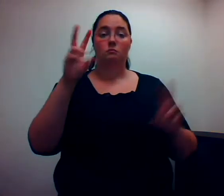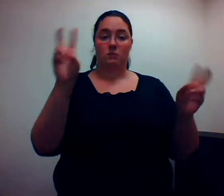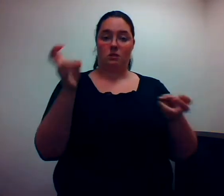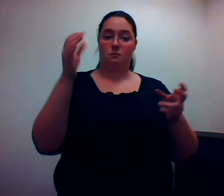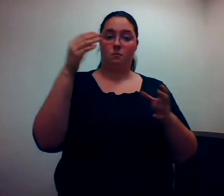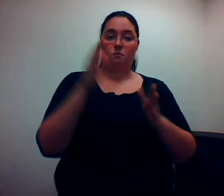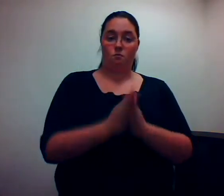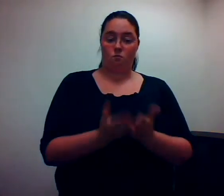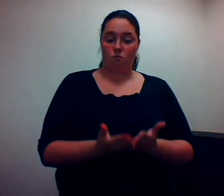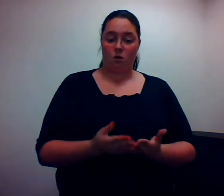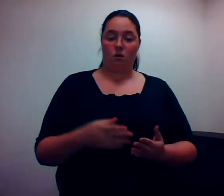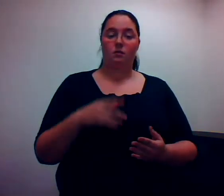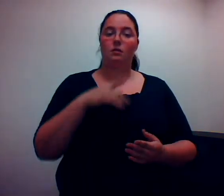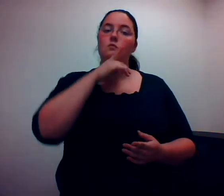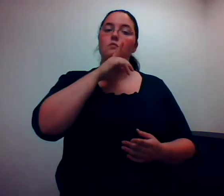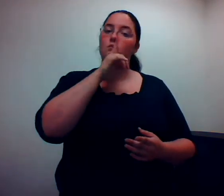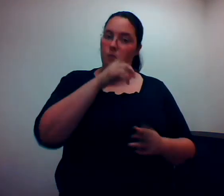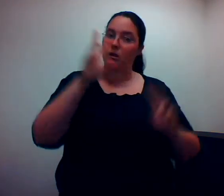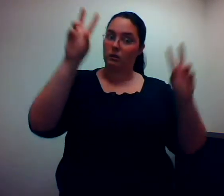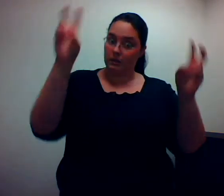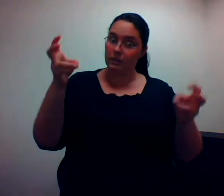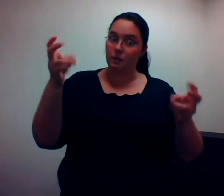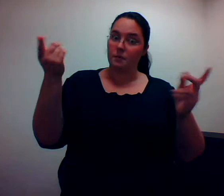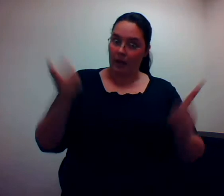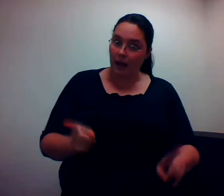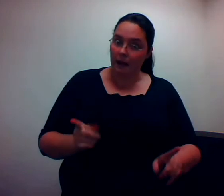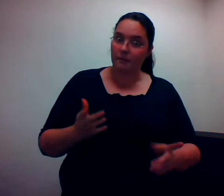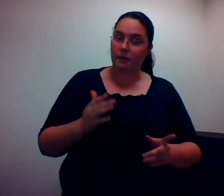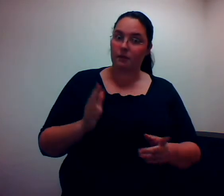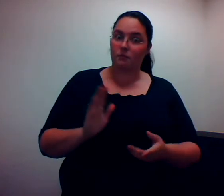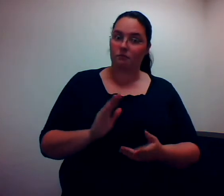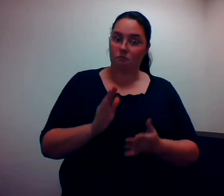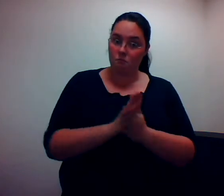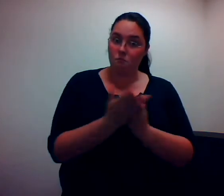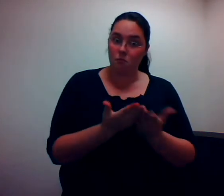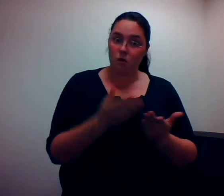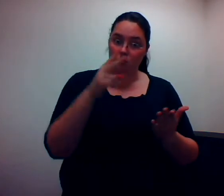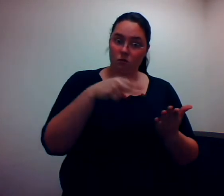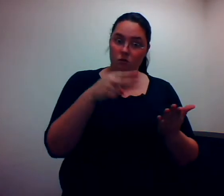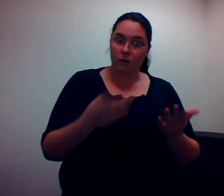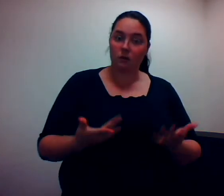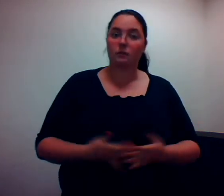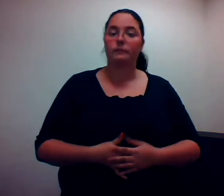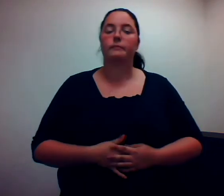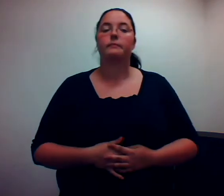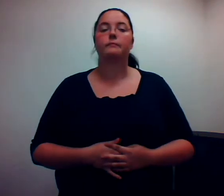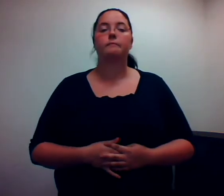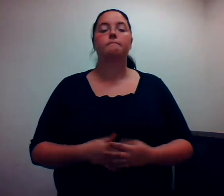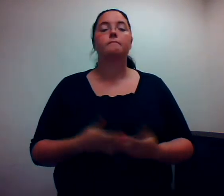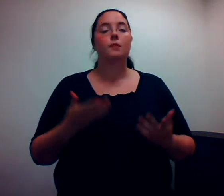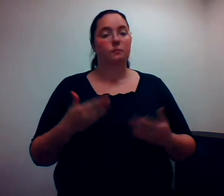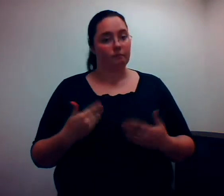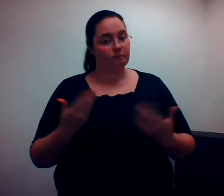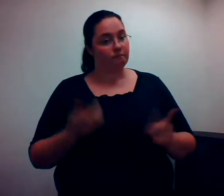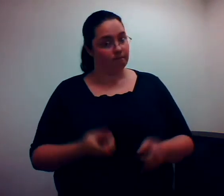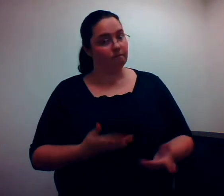about, other than textbook authors. So that being said, I send them off to the library and I ask them to